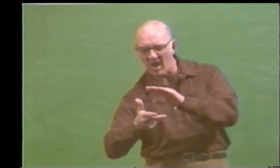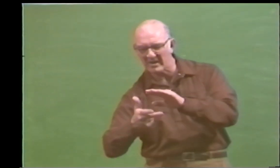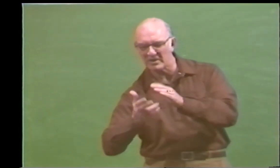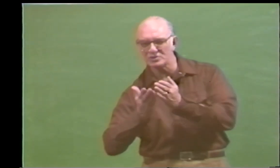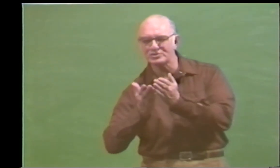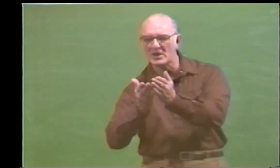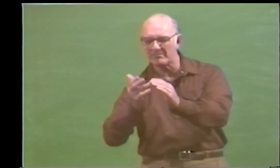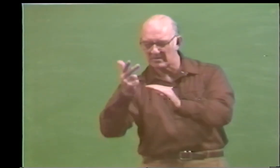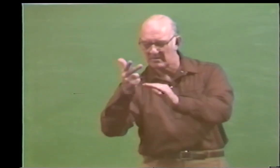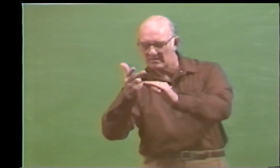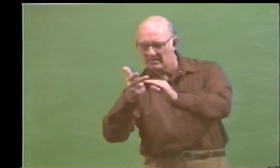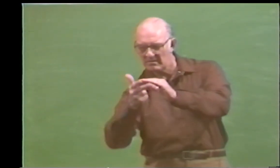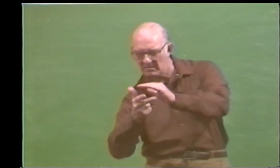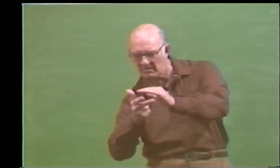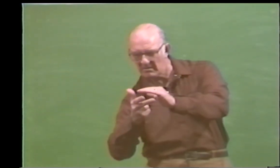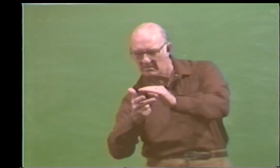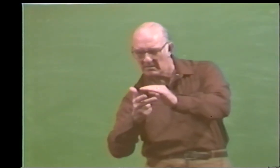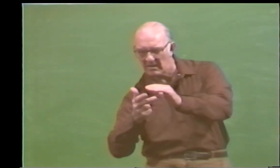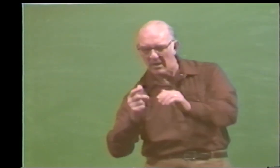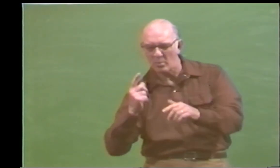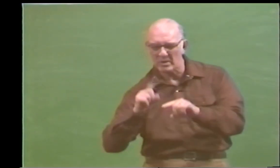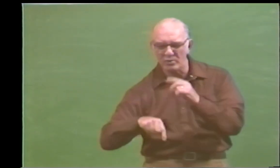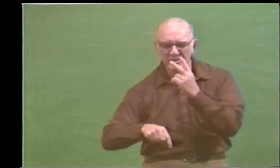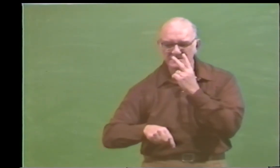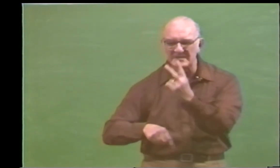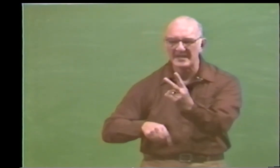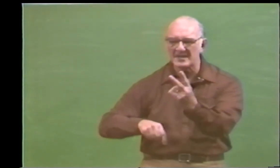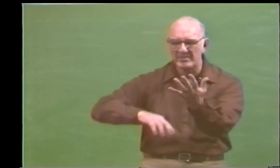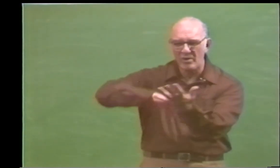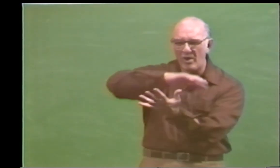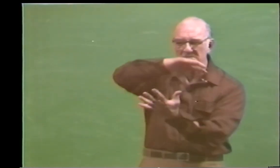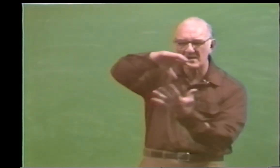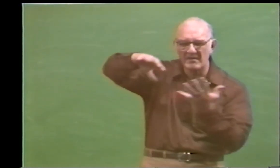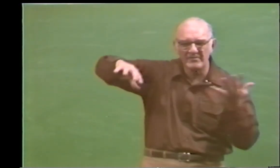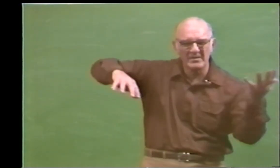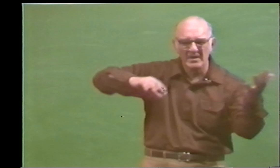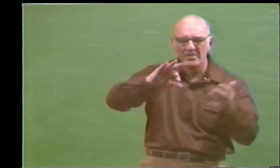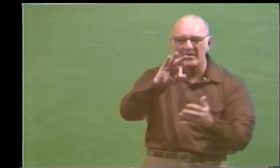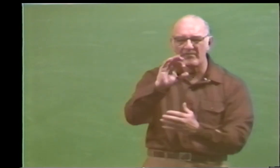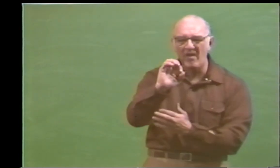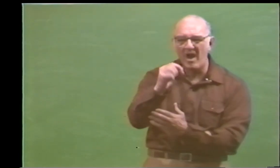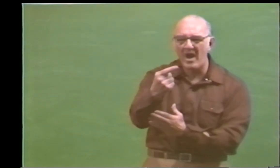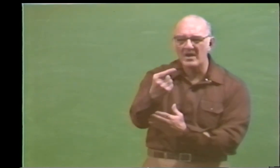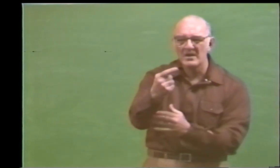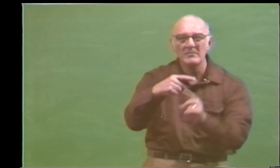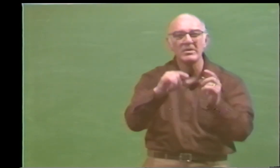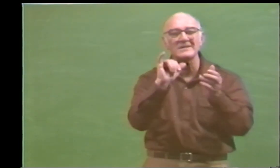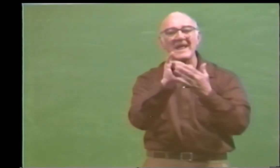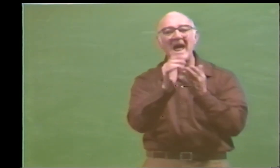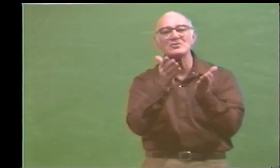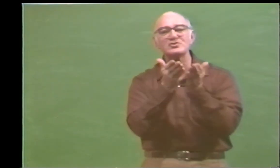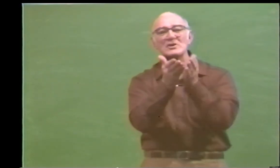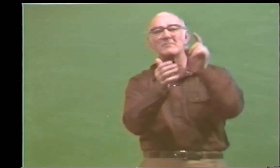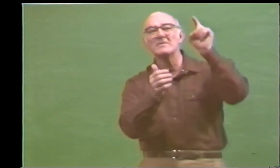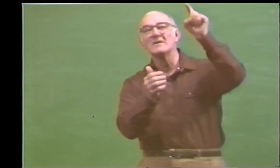half-sunken ship. And we couldn't see it because of the fog, but that ship,